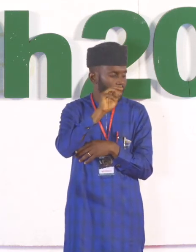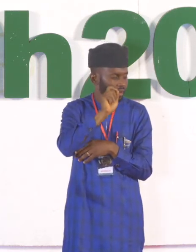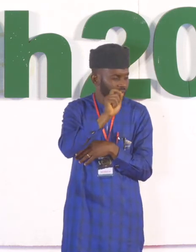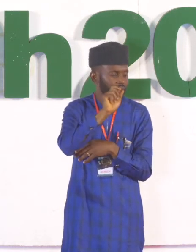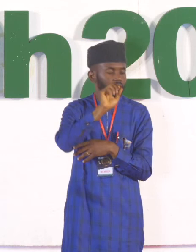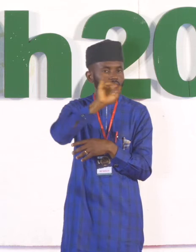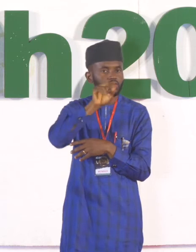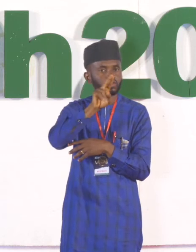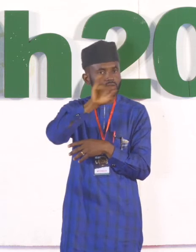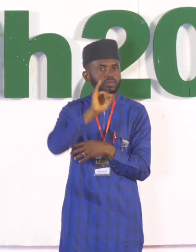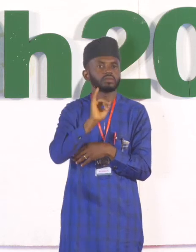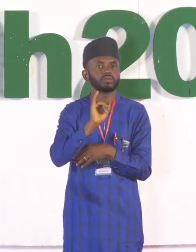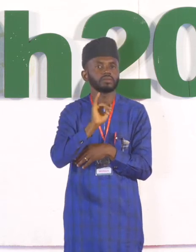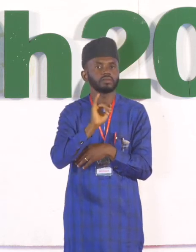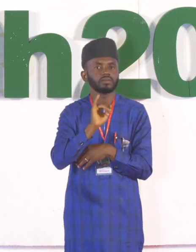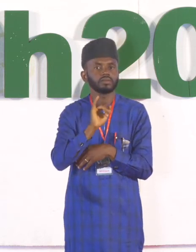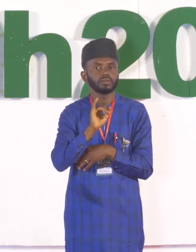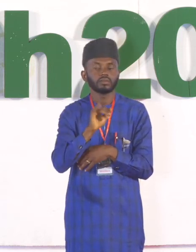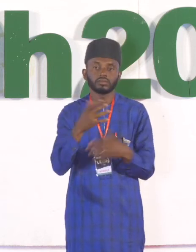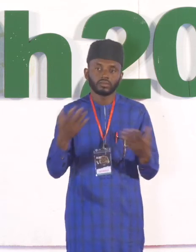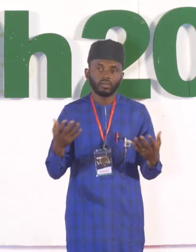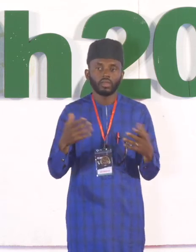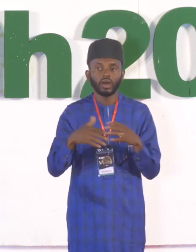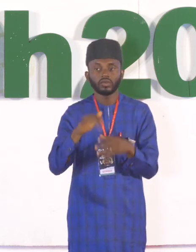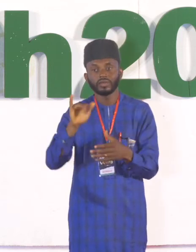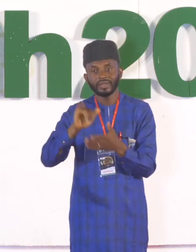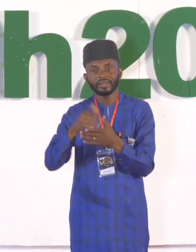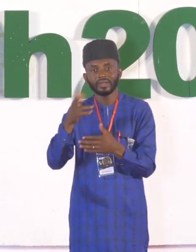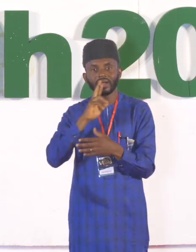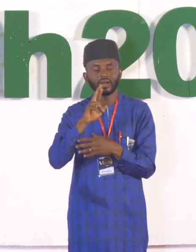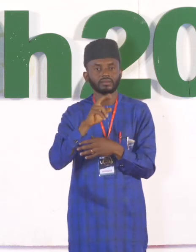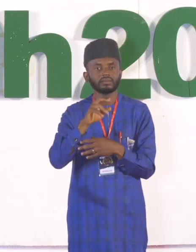999. Alhamdulillah. At least there is a bit,